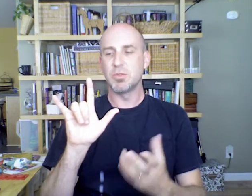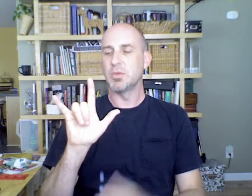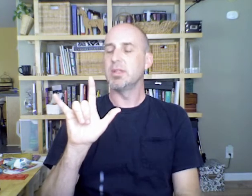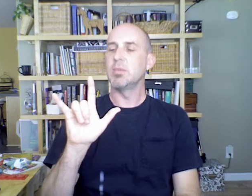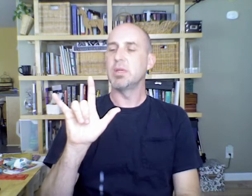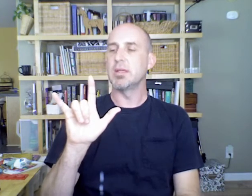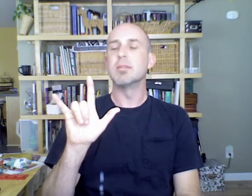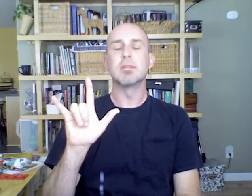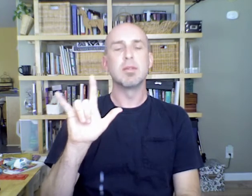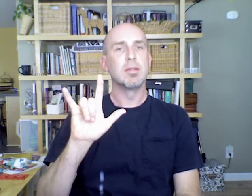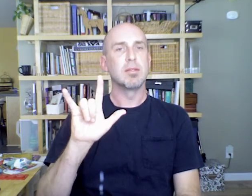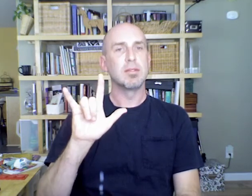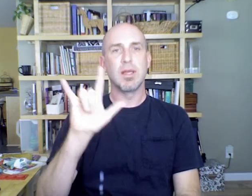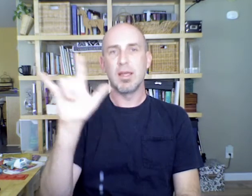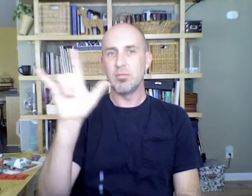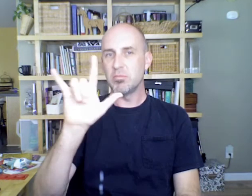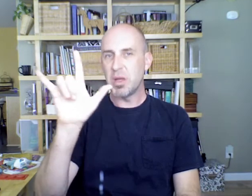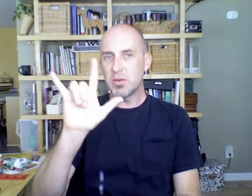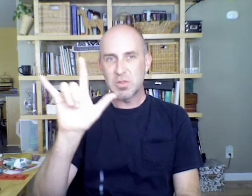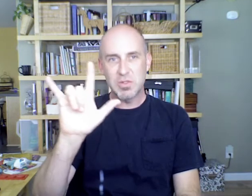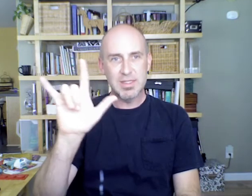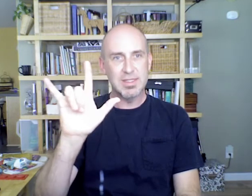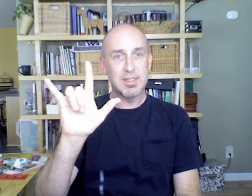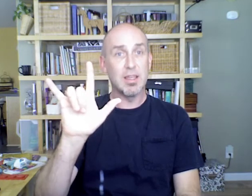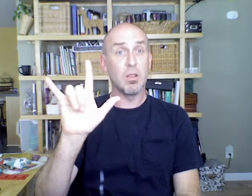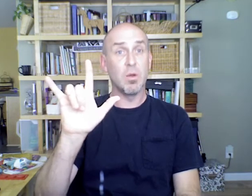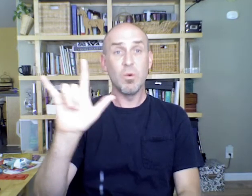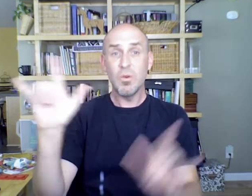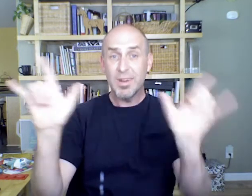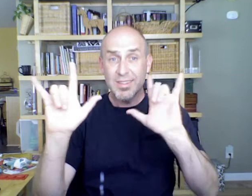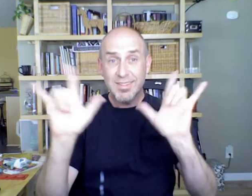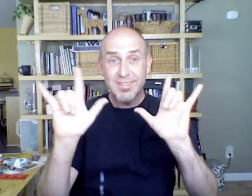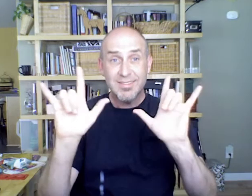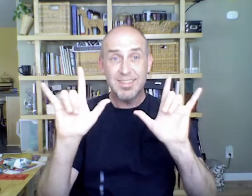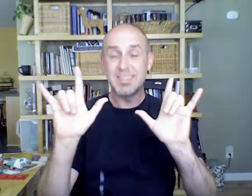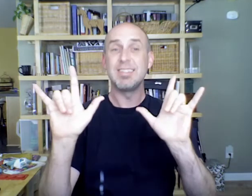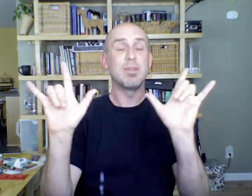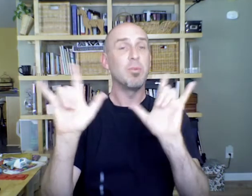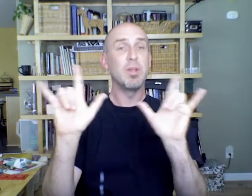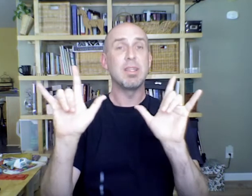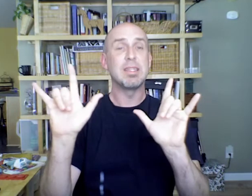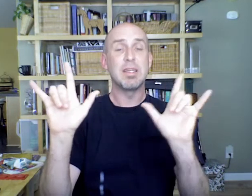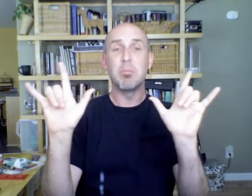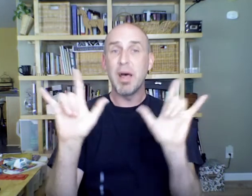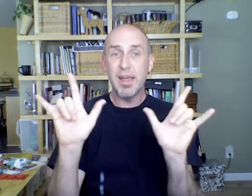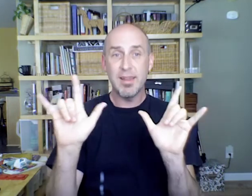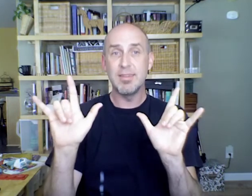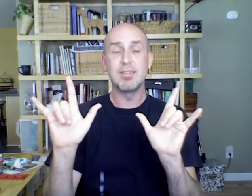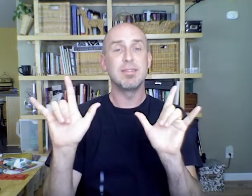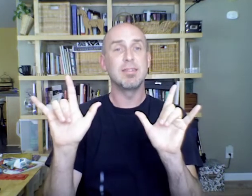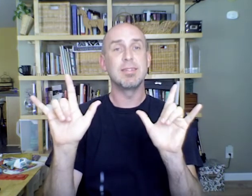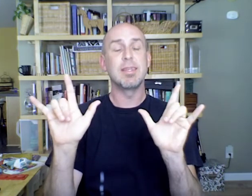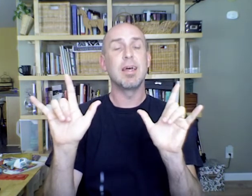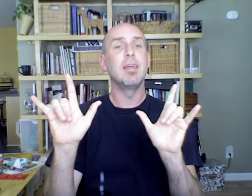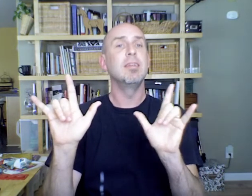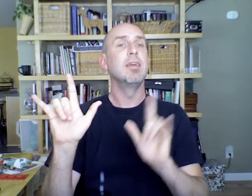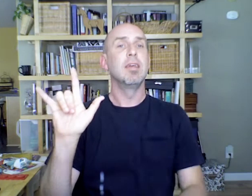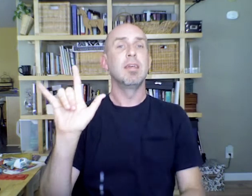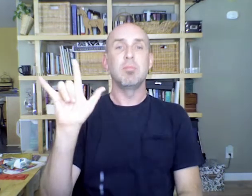culturally, because this sign, parents use it to say hello. When they see someone, they say goodbye. This sign means I